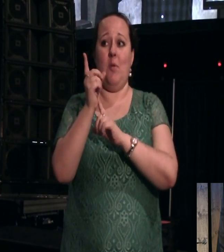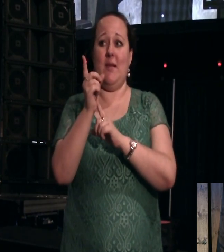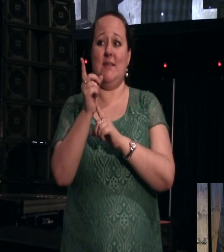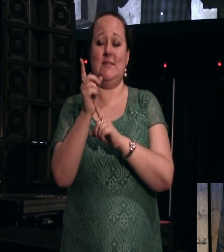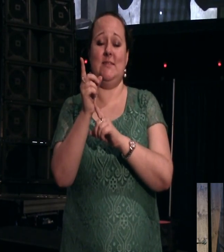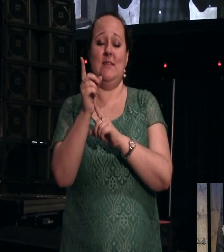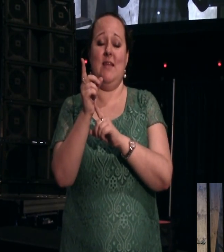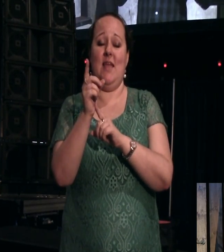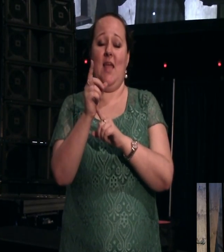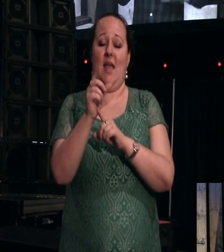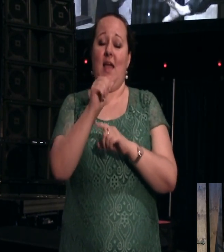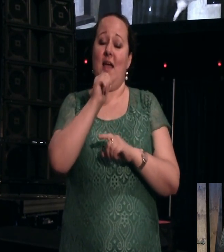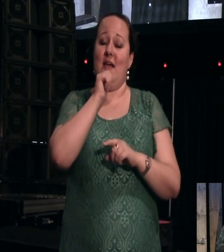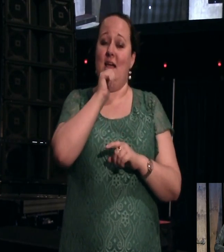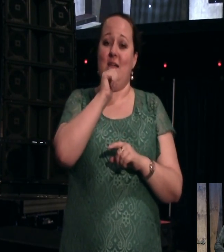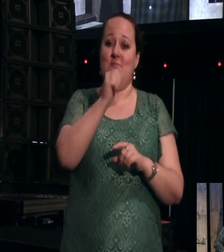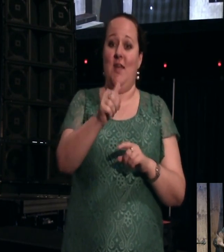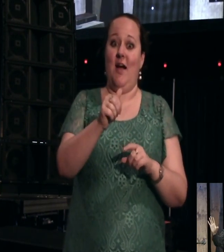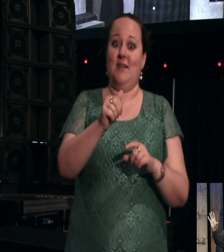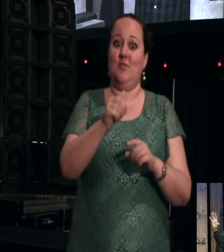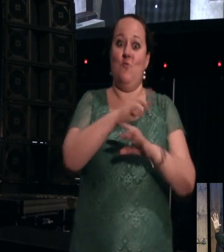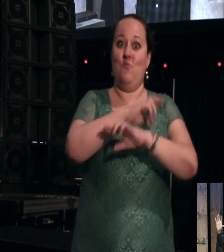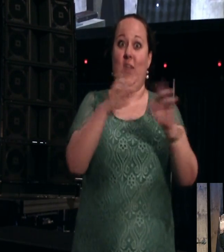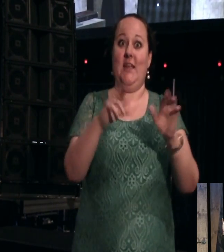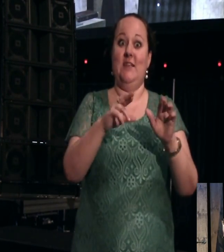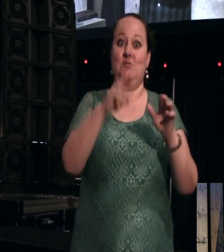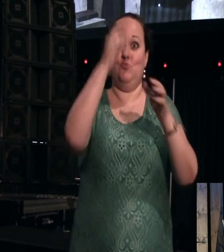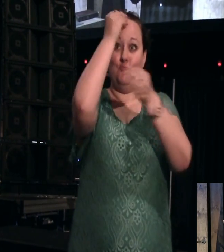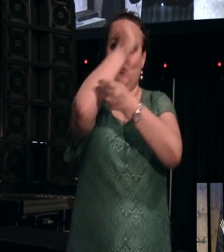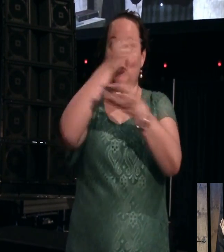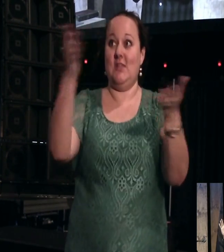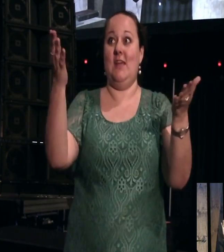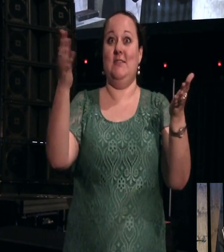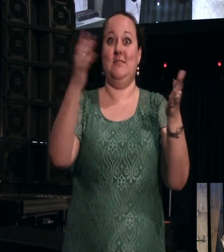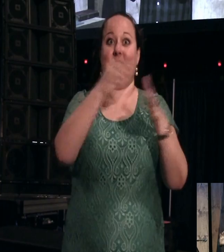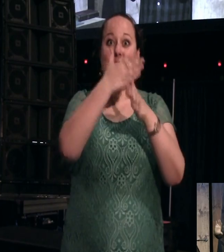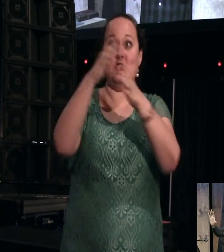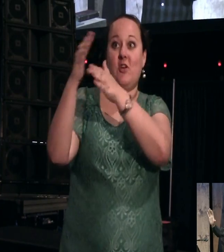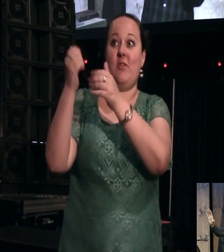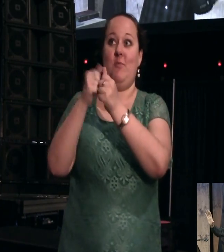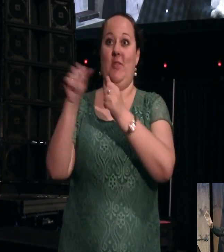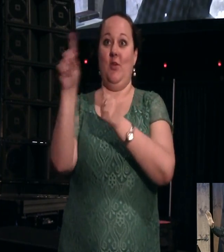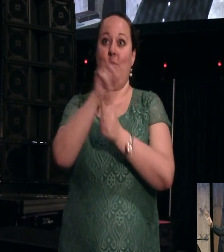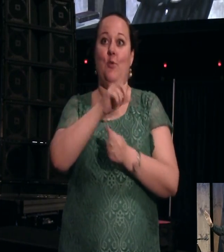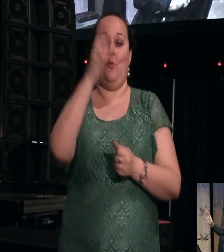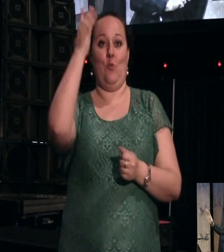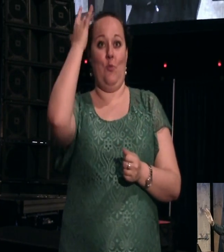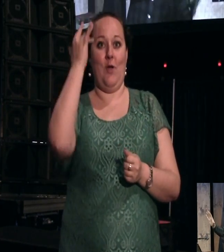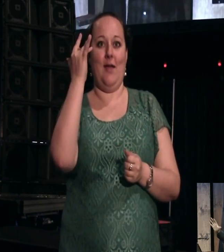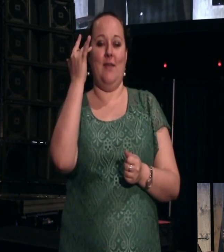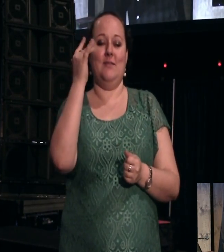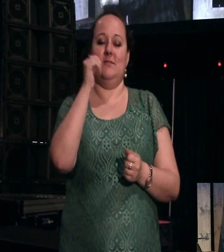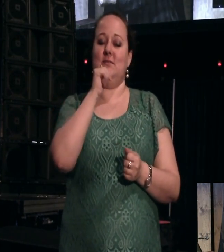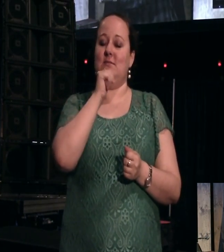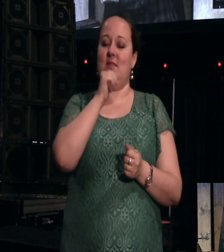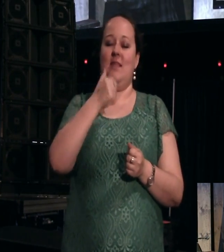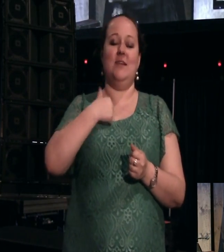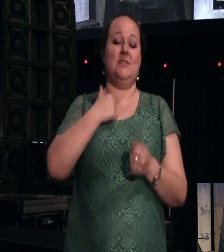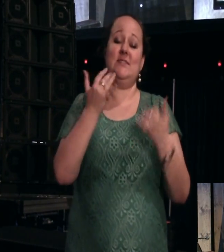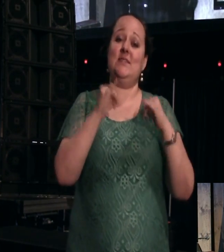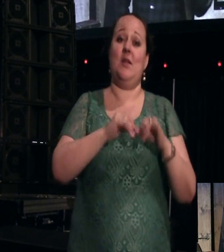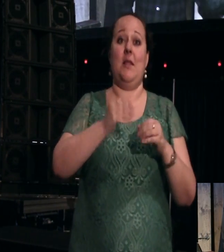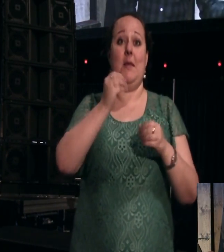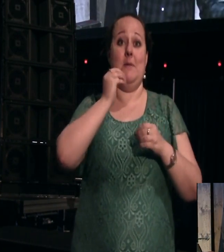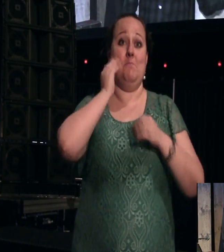Like there's these different moments and I'm not at a point yet to even share them with you guys